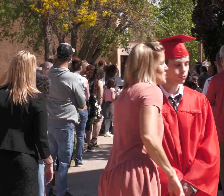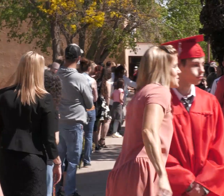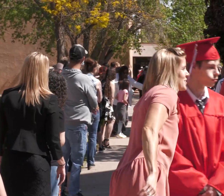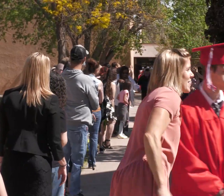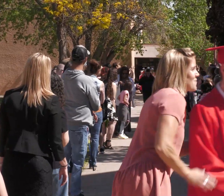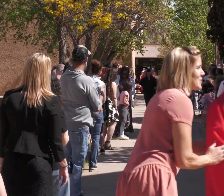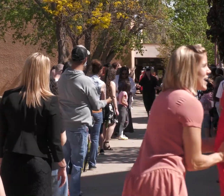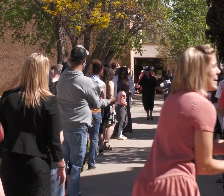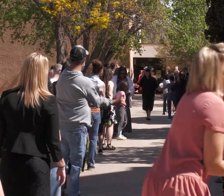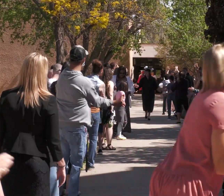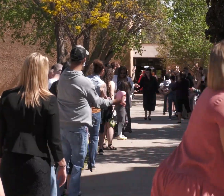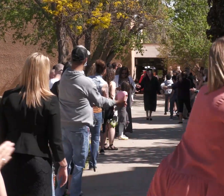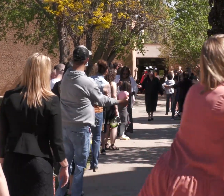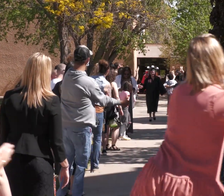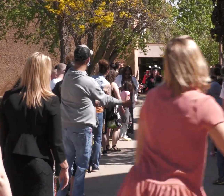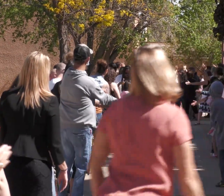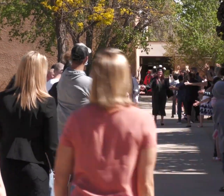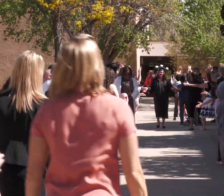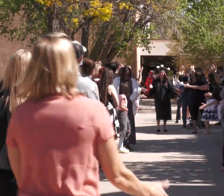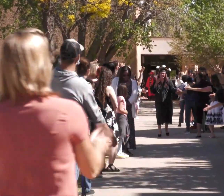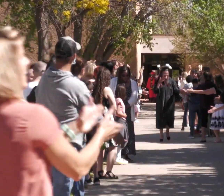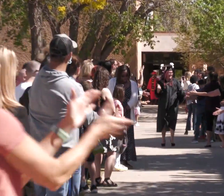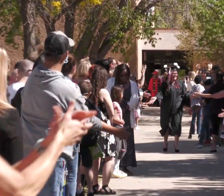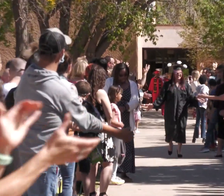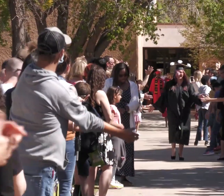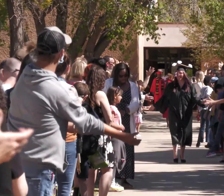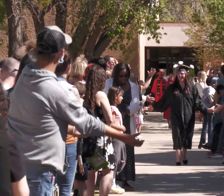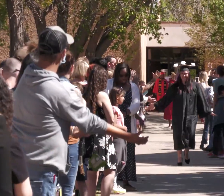Principal Lugo fixes Jacob's tassel.